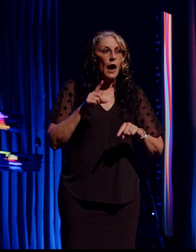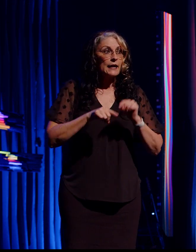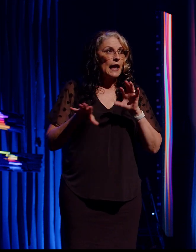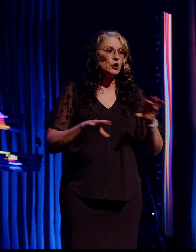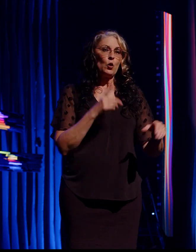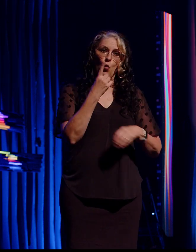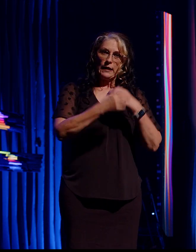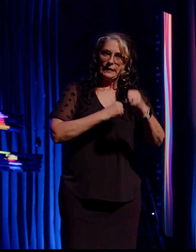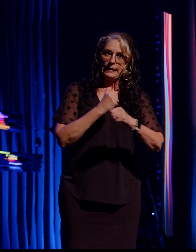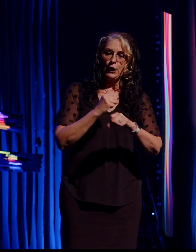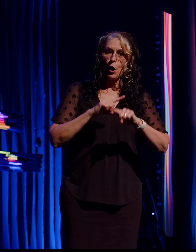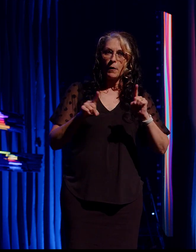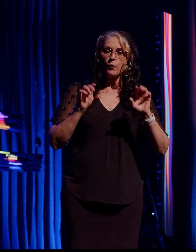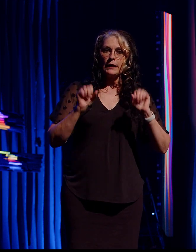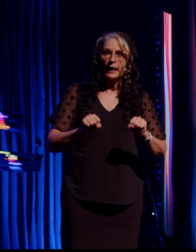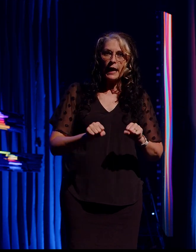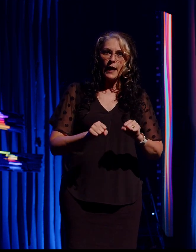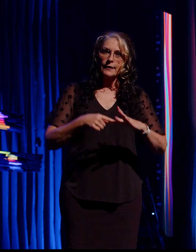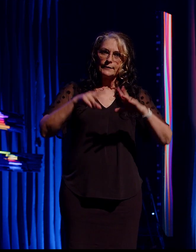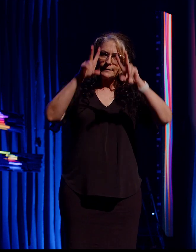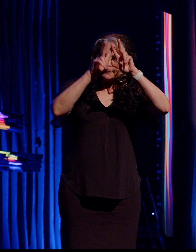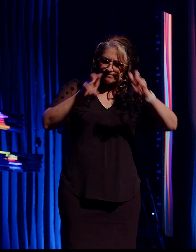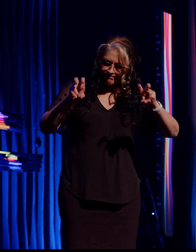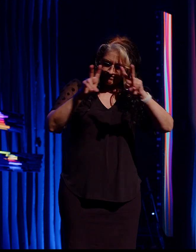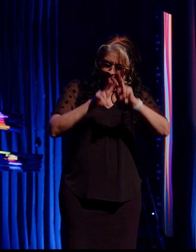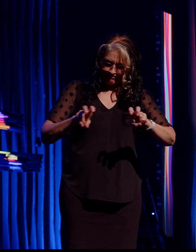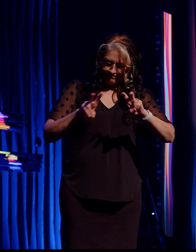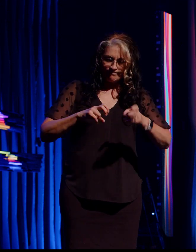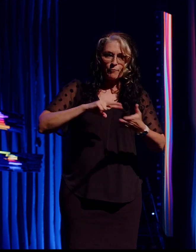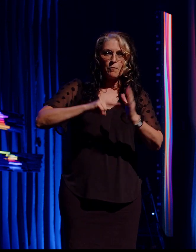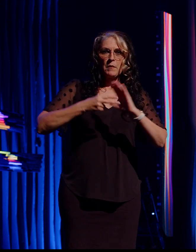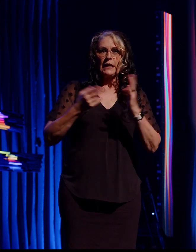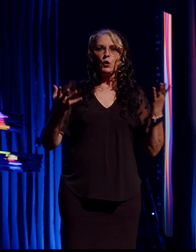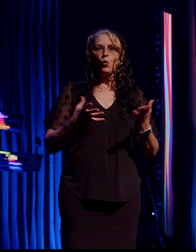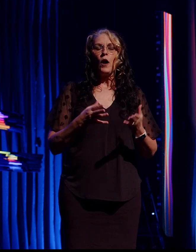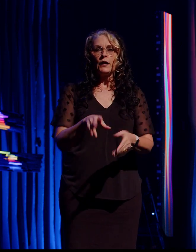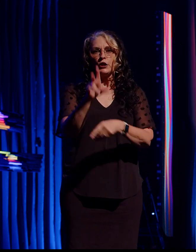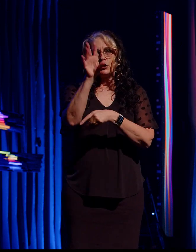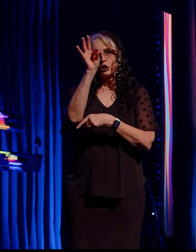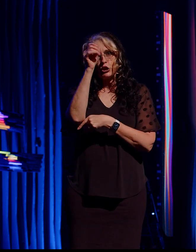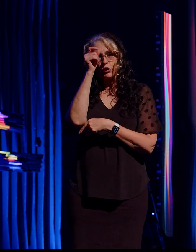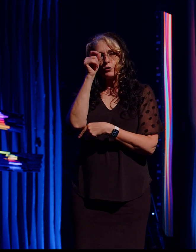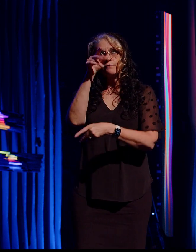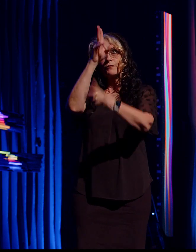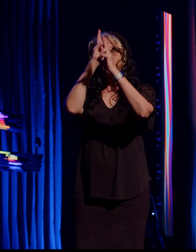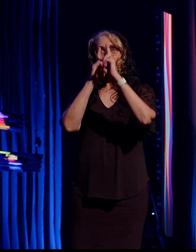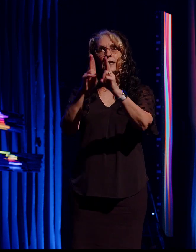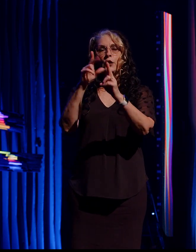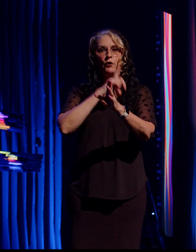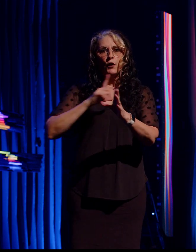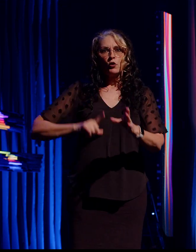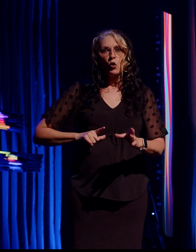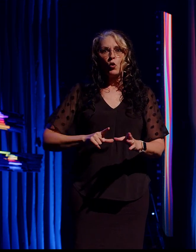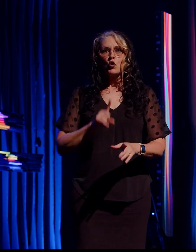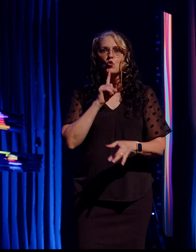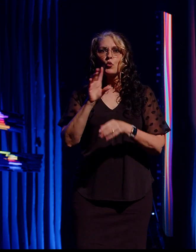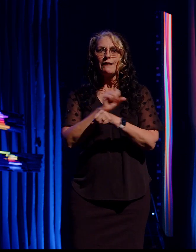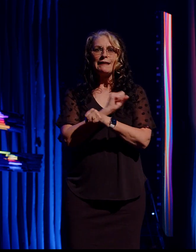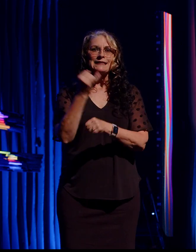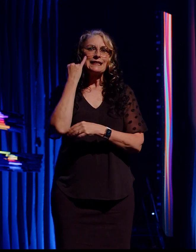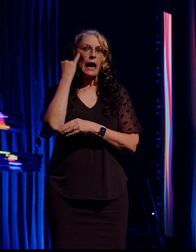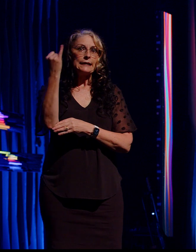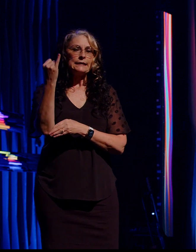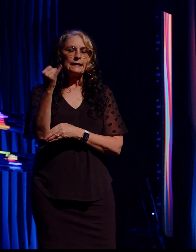do it in a year, but we're going to have to get to the heart of what does it mean to fear the Lord? A realistic